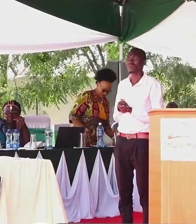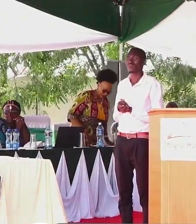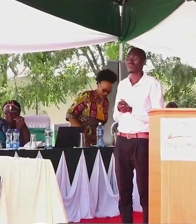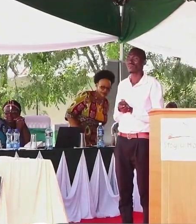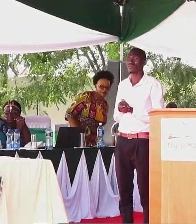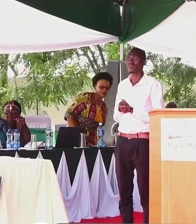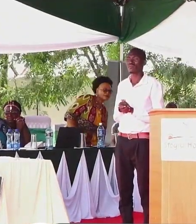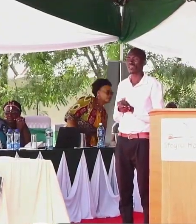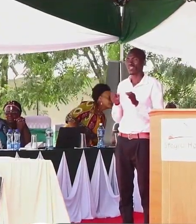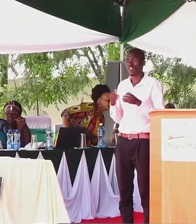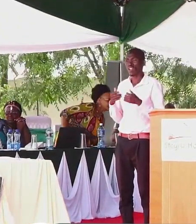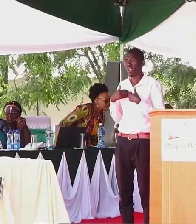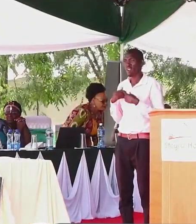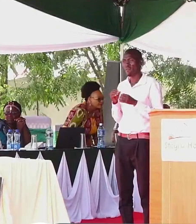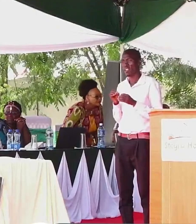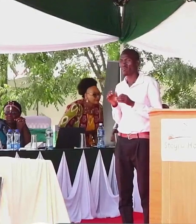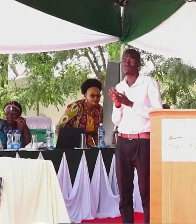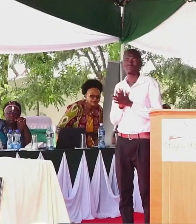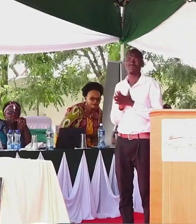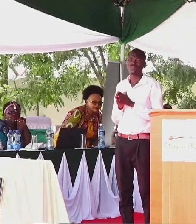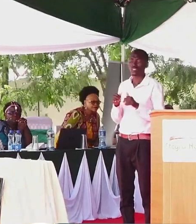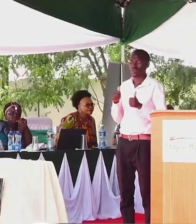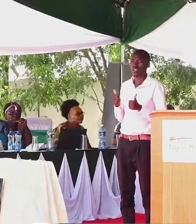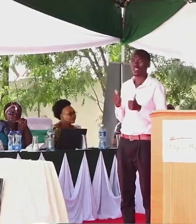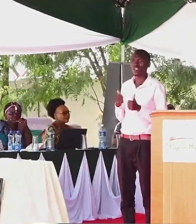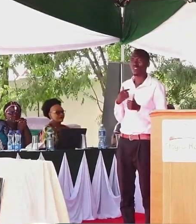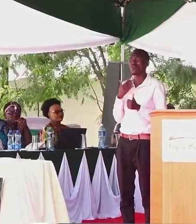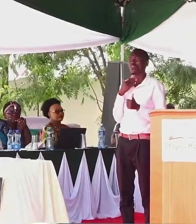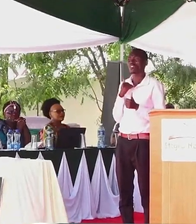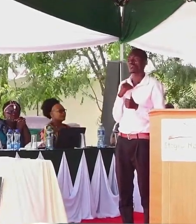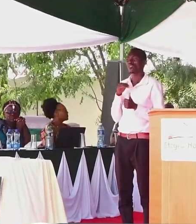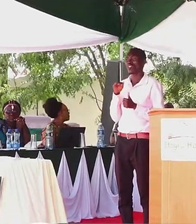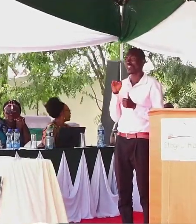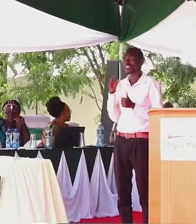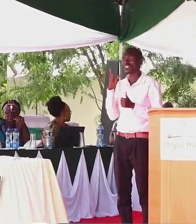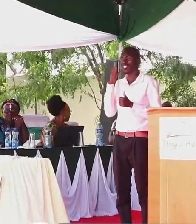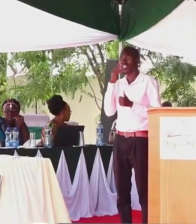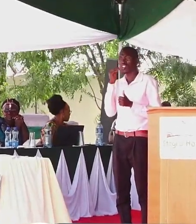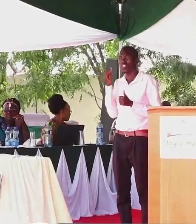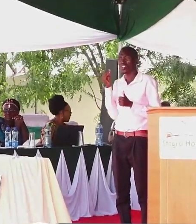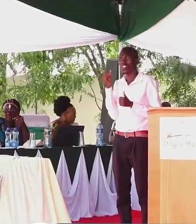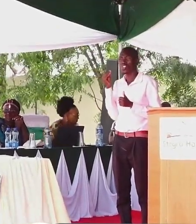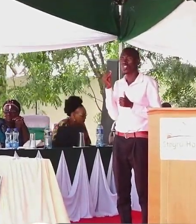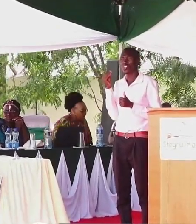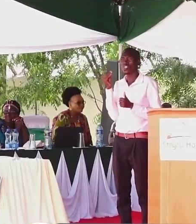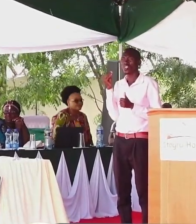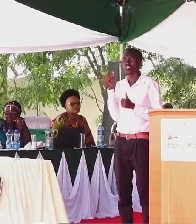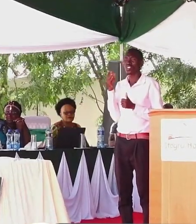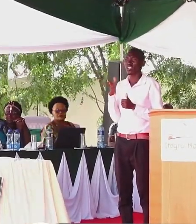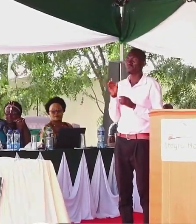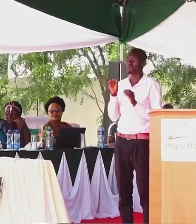Ikiwa hawapo, nataka kuuliza kuna Isiolo? Hawapo.